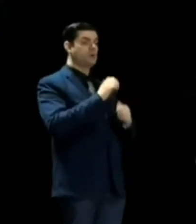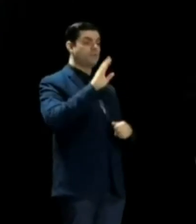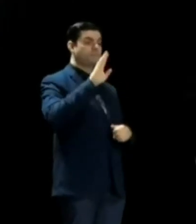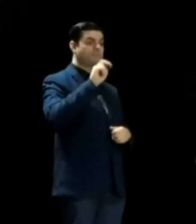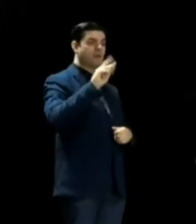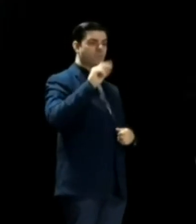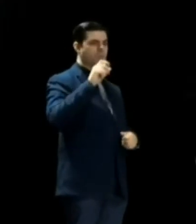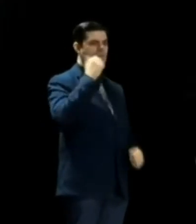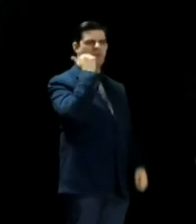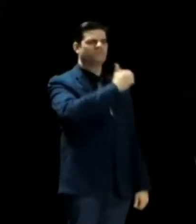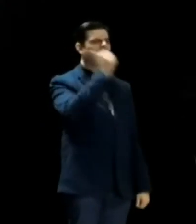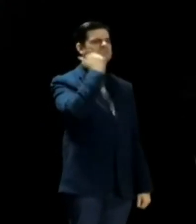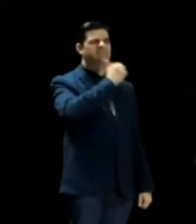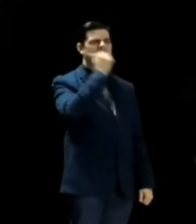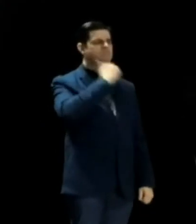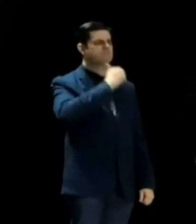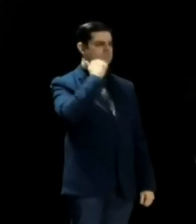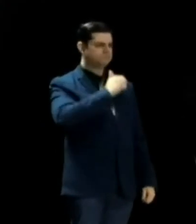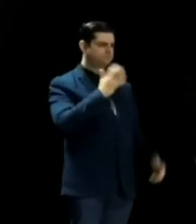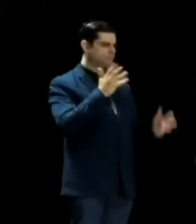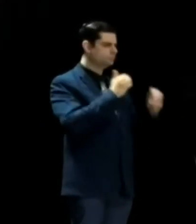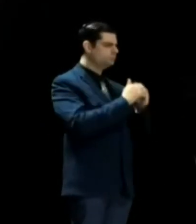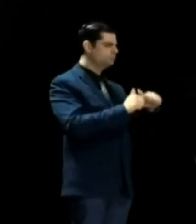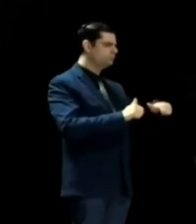talking to other counties every day.